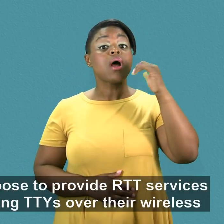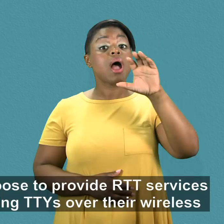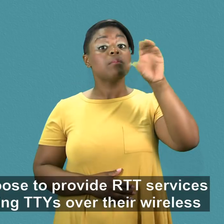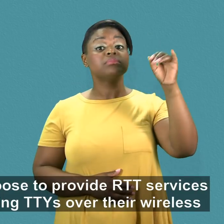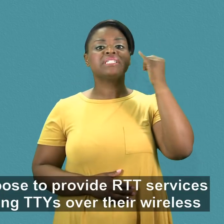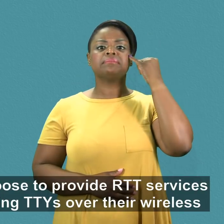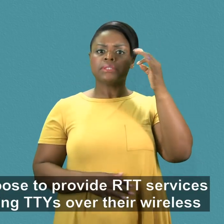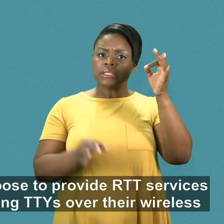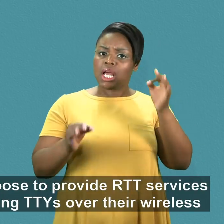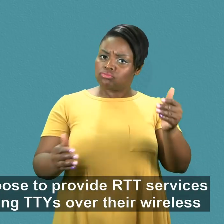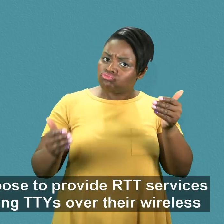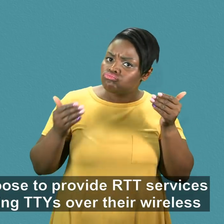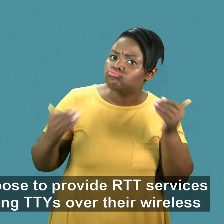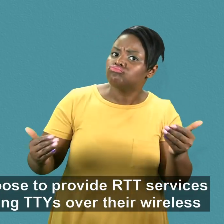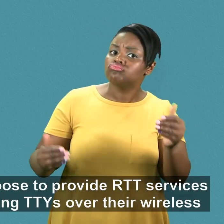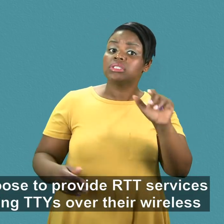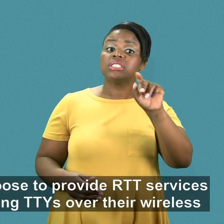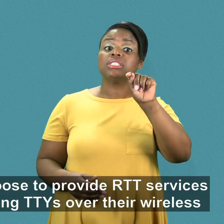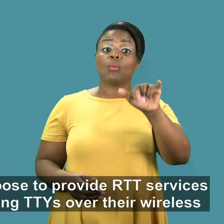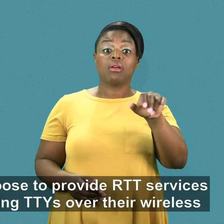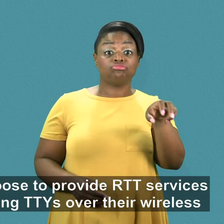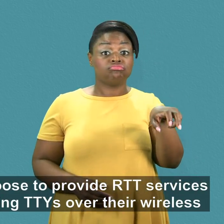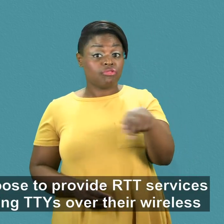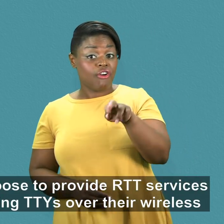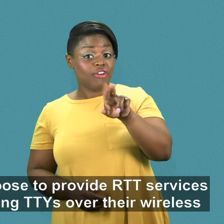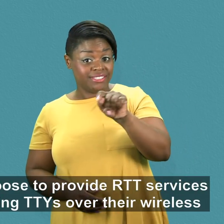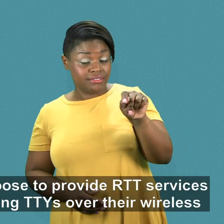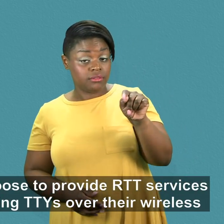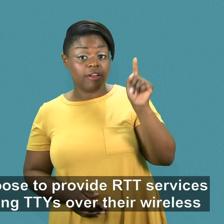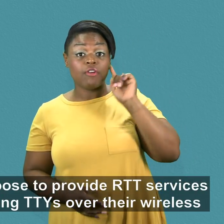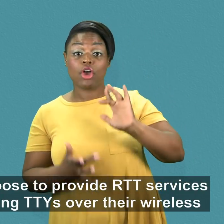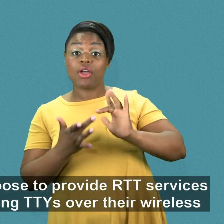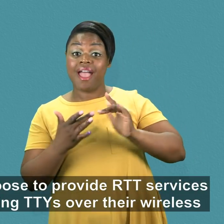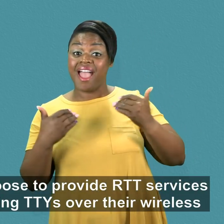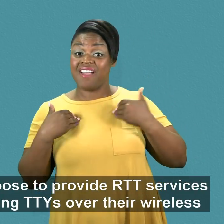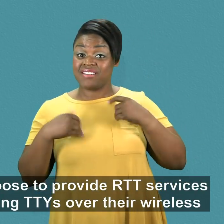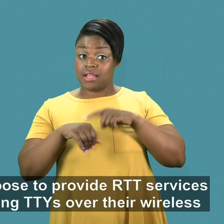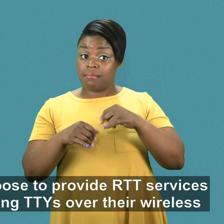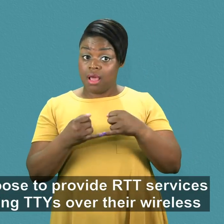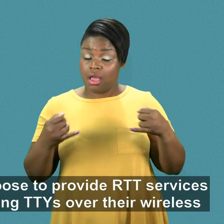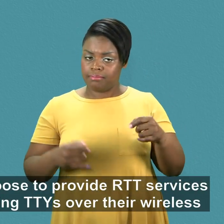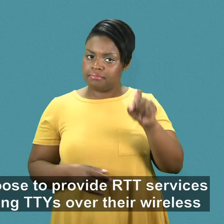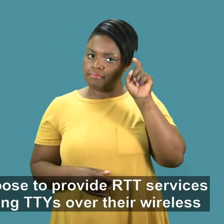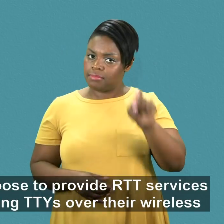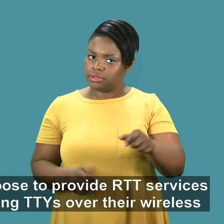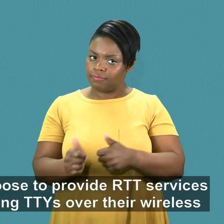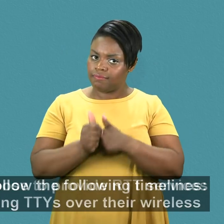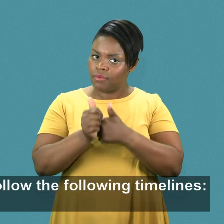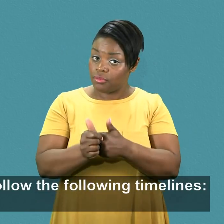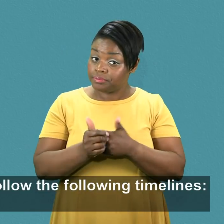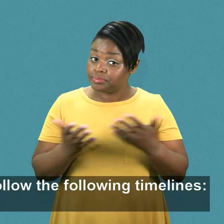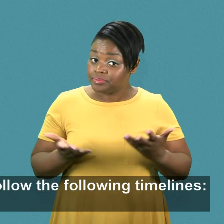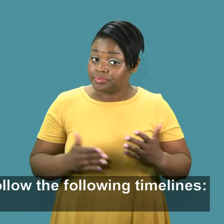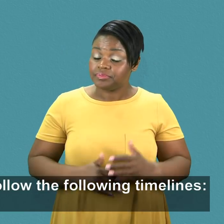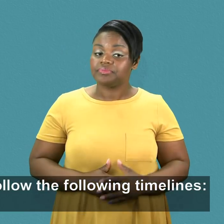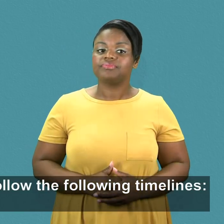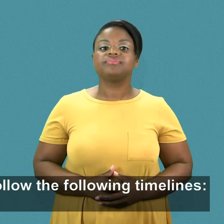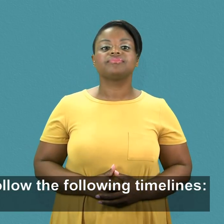Companies that choose to provide RTT services instead of supporting TTYs over their wireless IP networks must follow the following